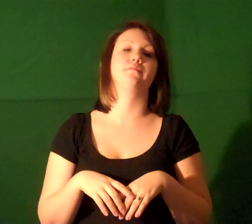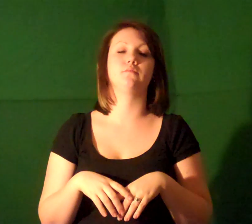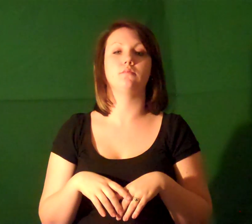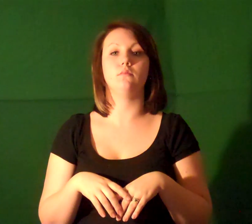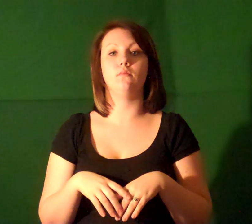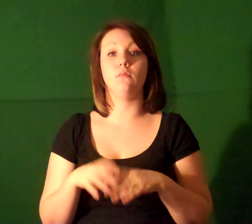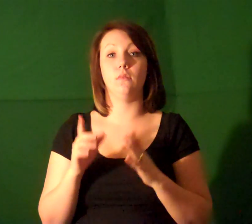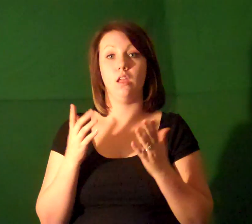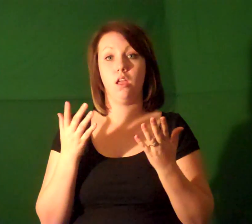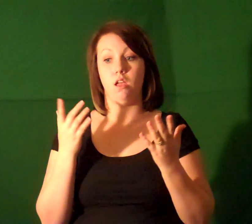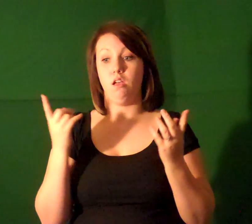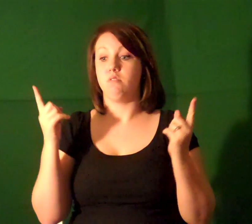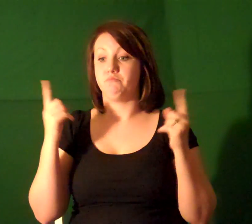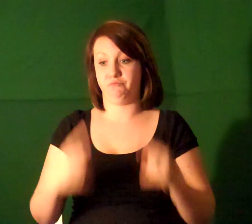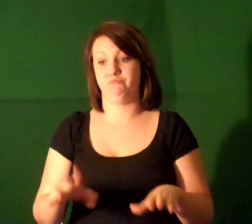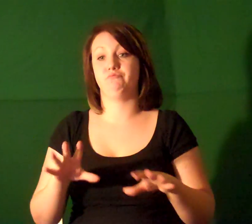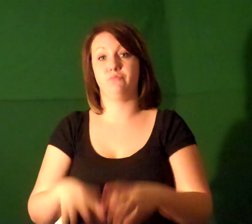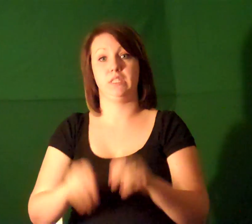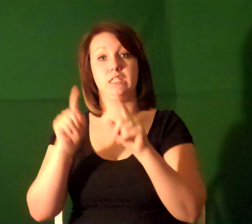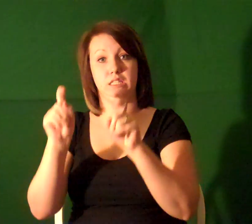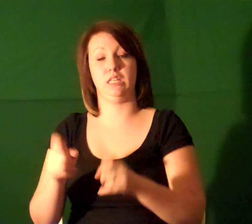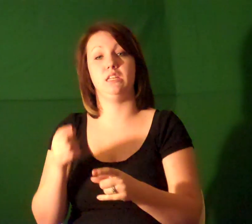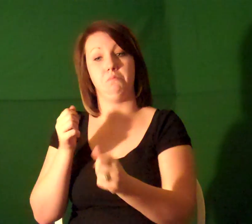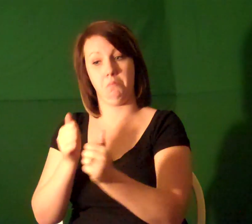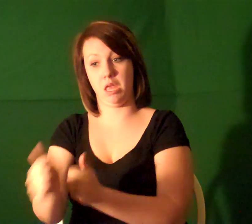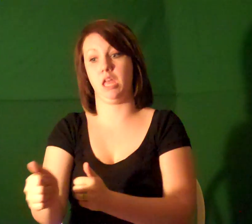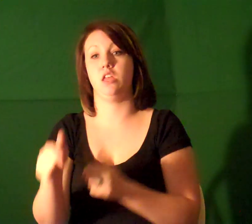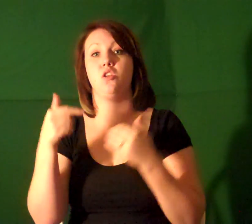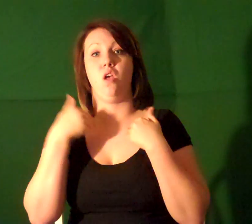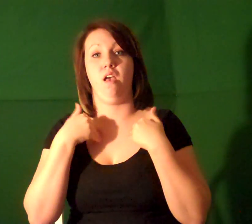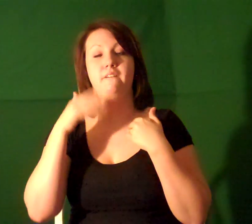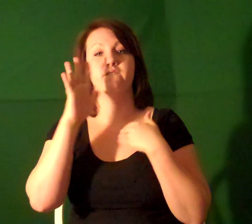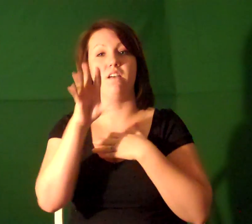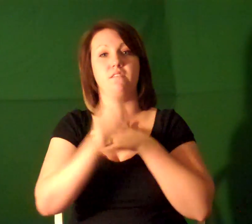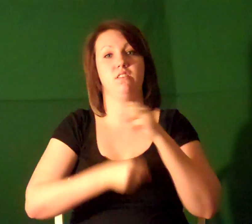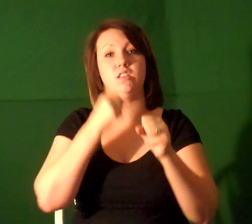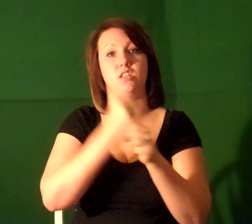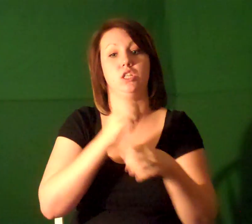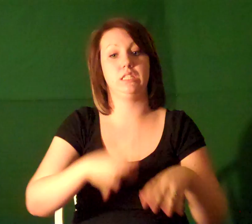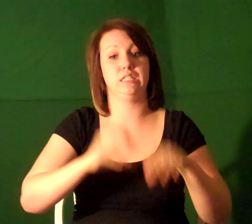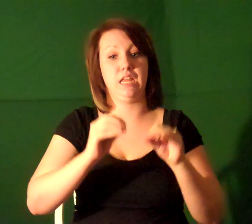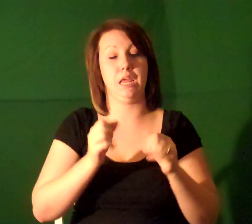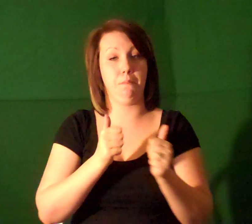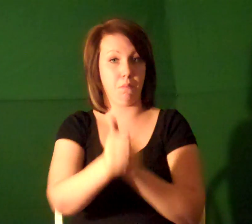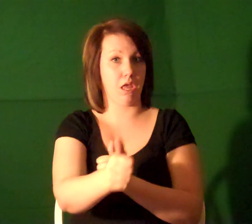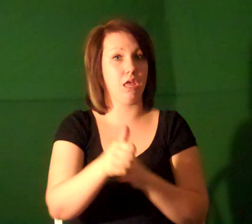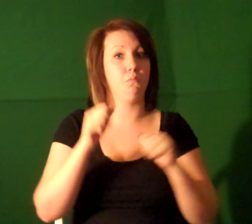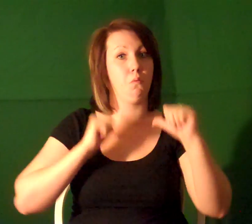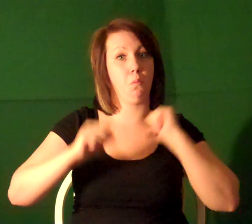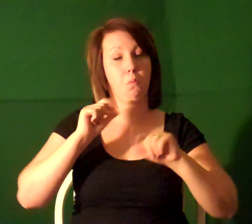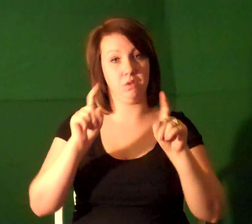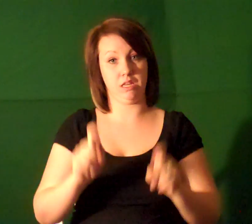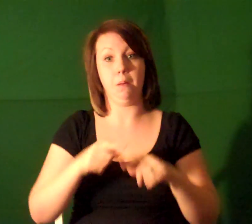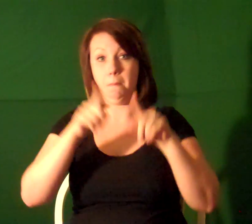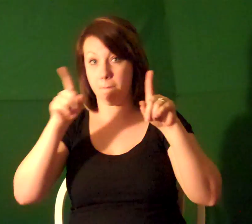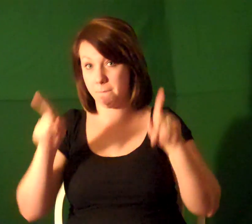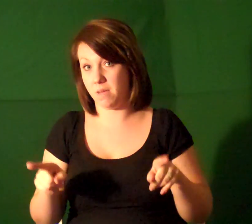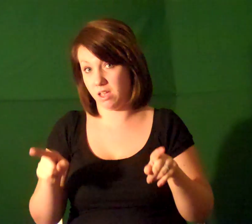Once you take and pass that test, you have 5 years to take and pass the performance test. However, you must also have